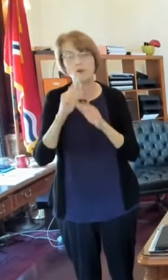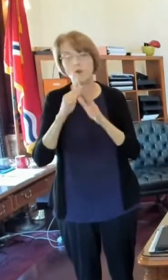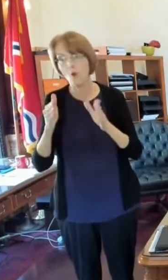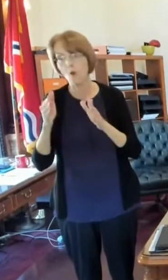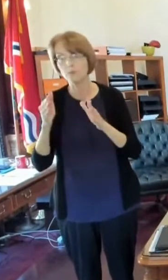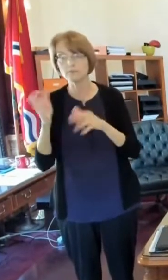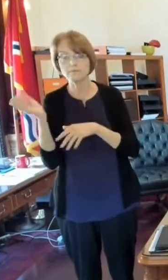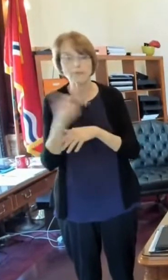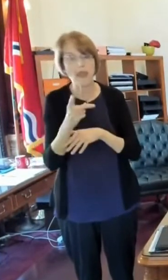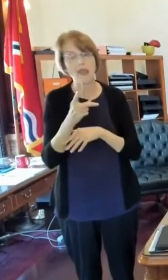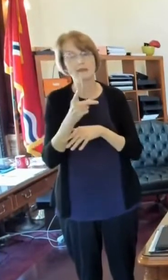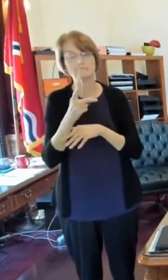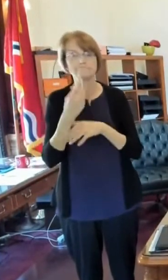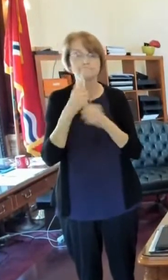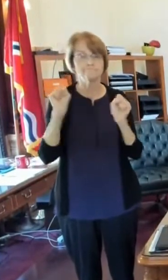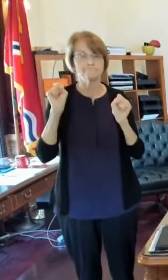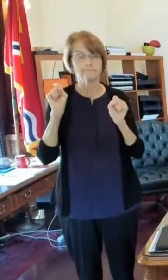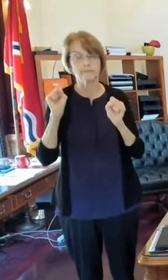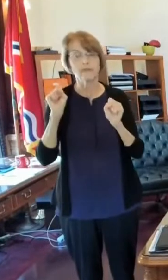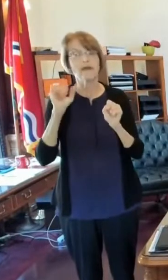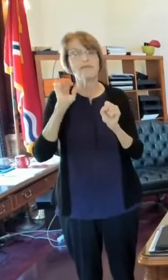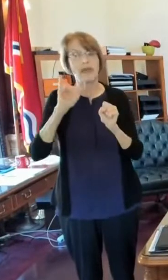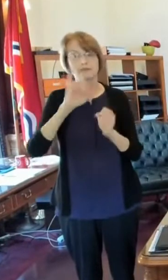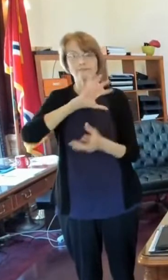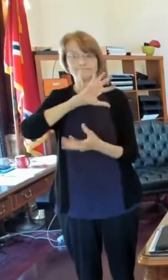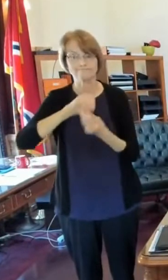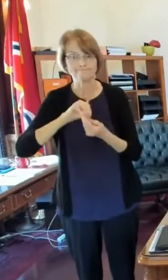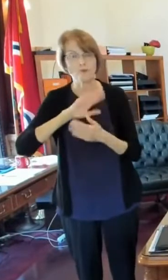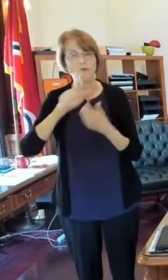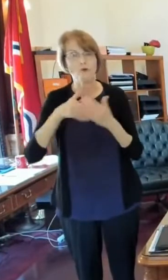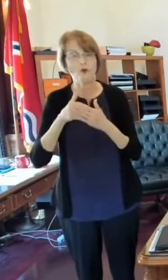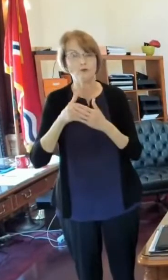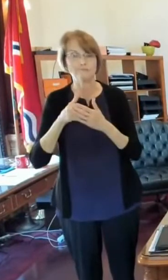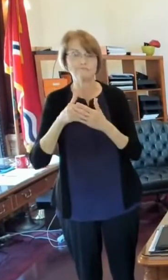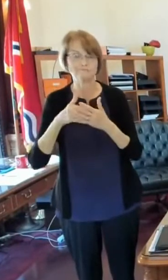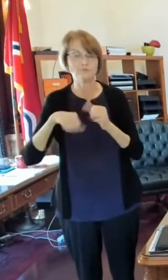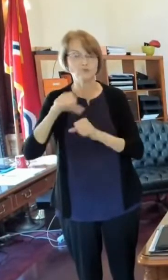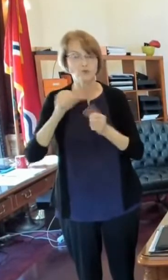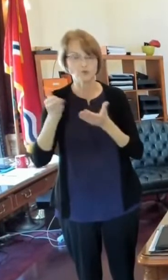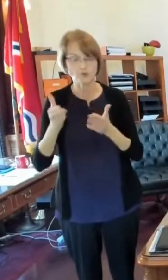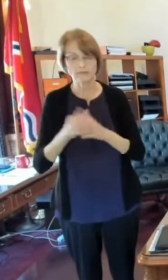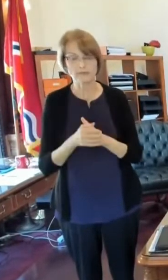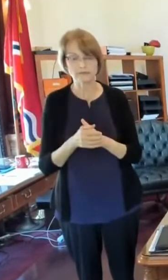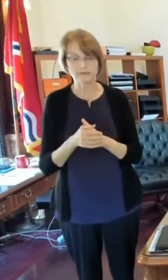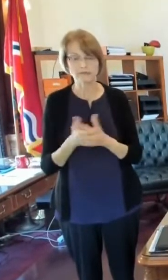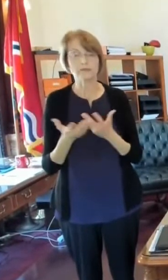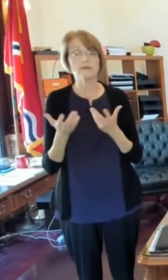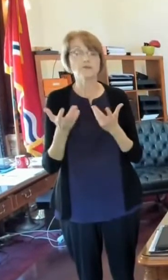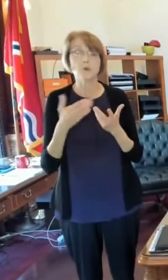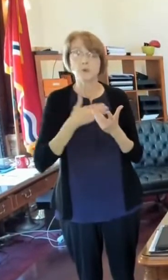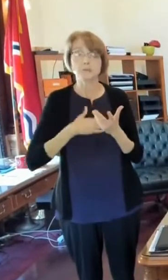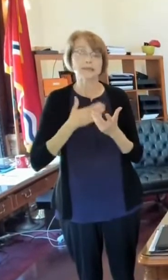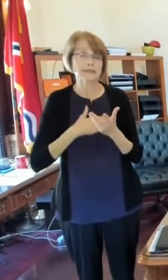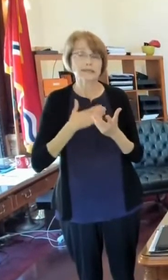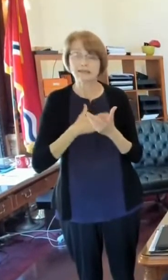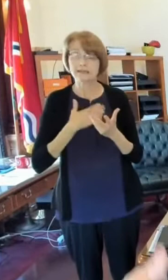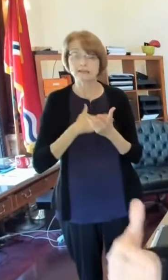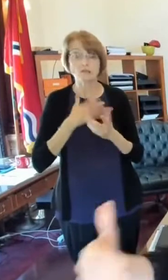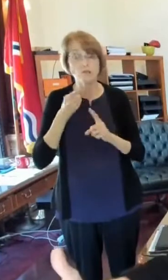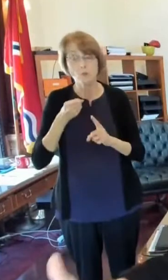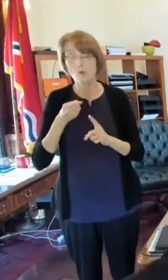services. And that says further that please wear your mask so we don't have to shut down more businesses